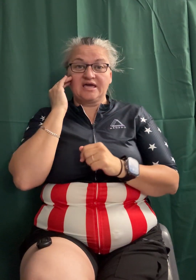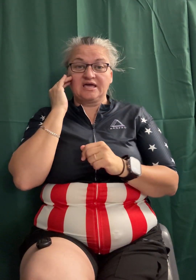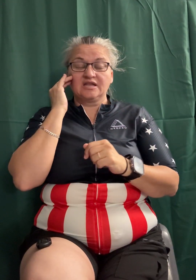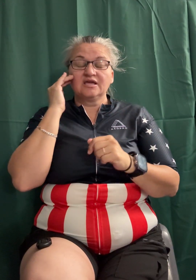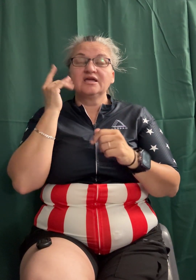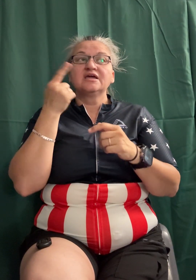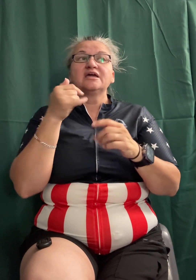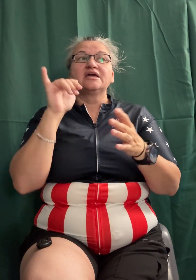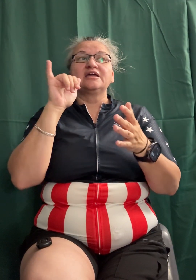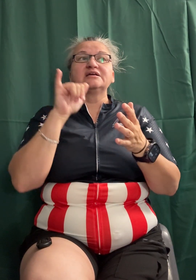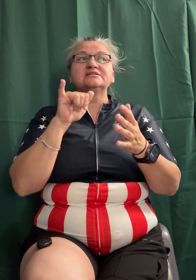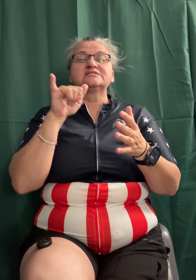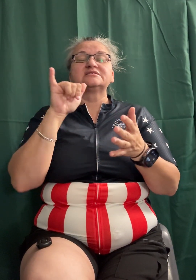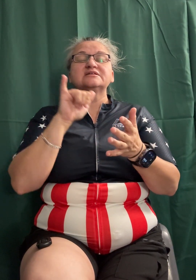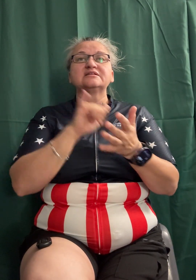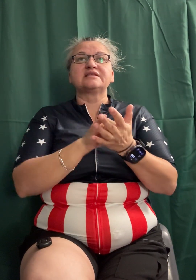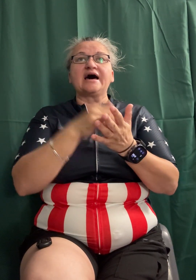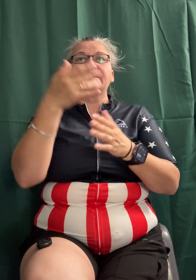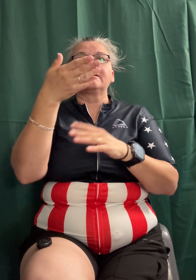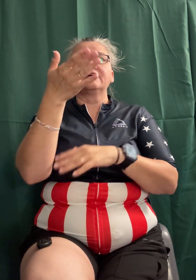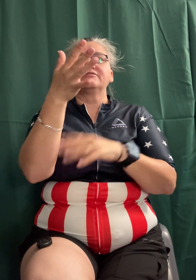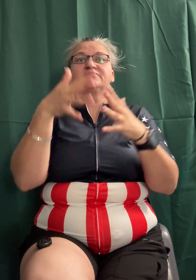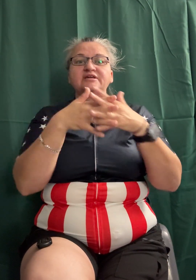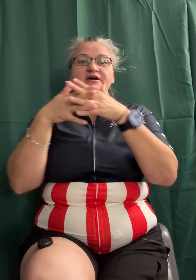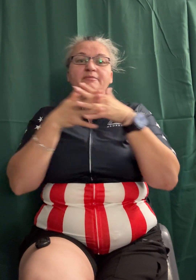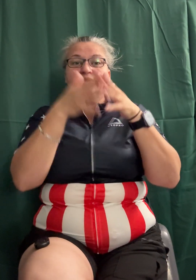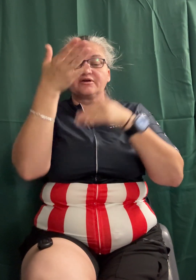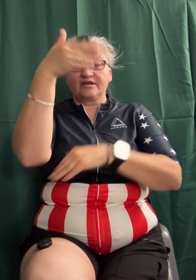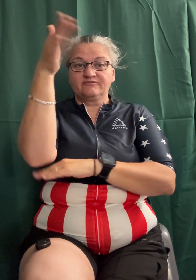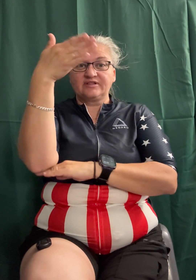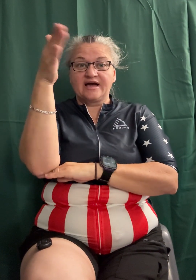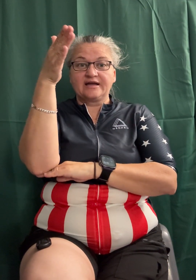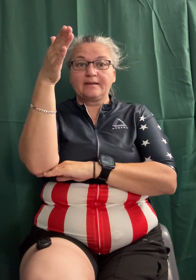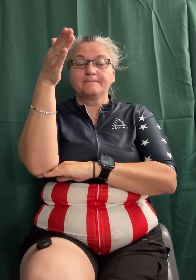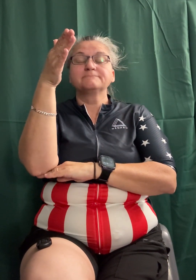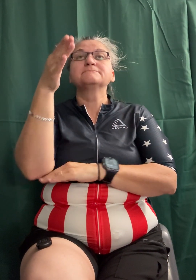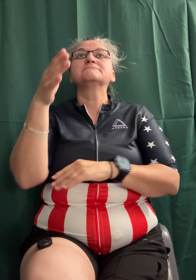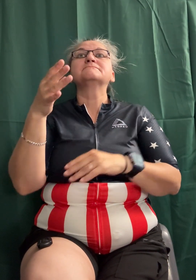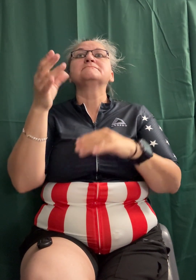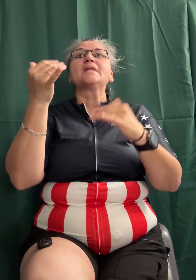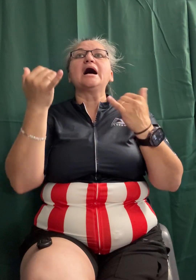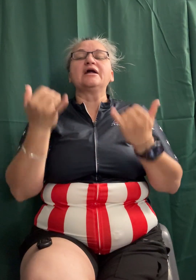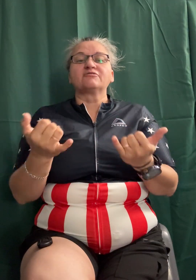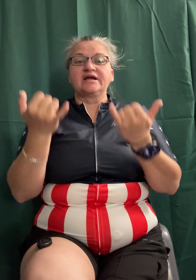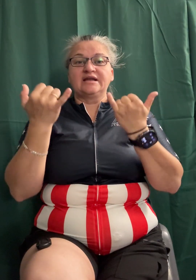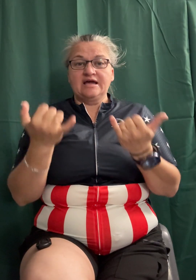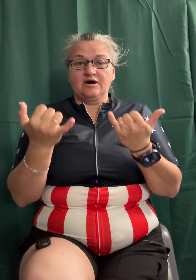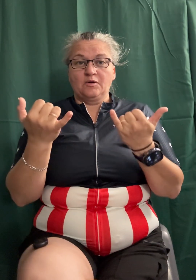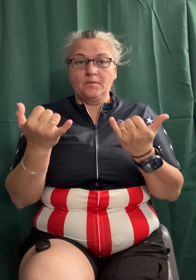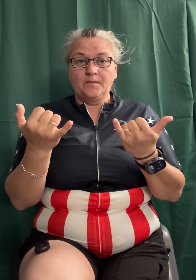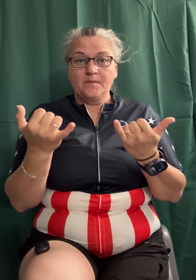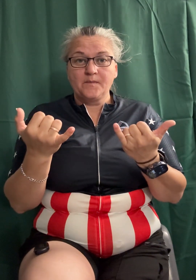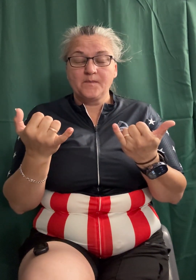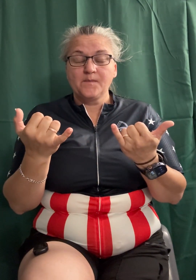head is that of the American flag. And right now,